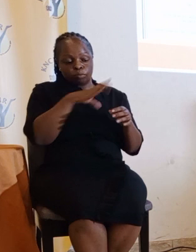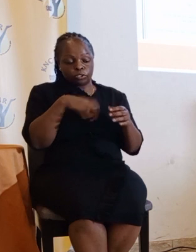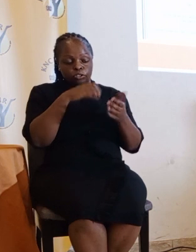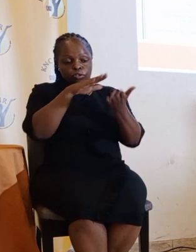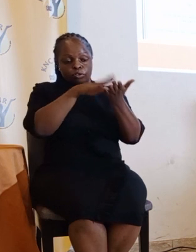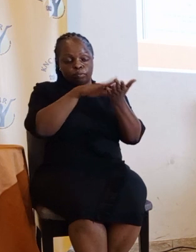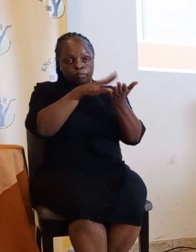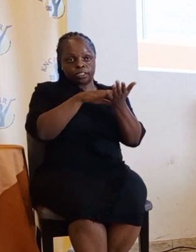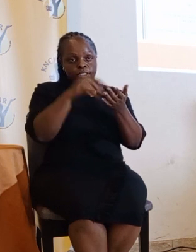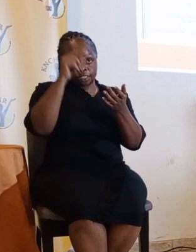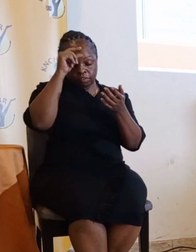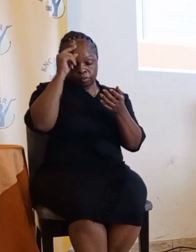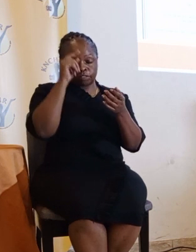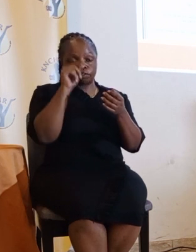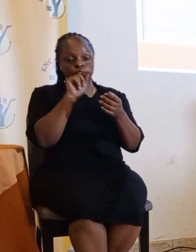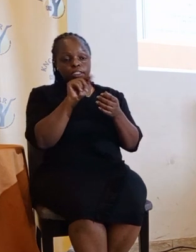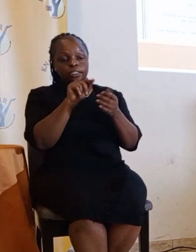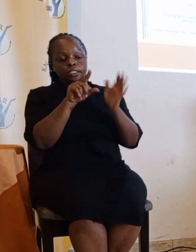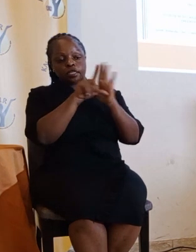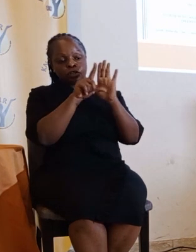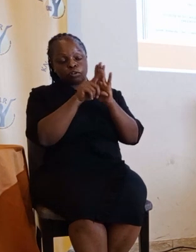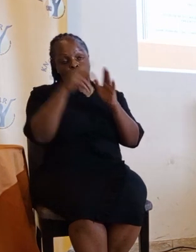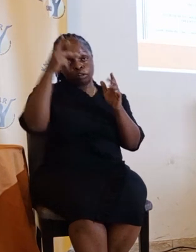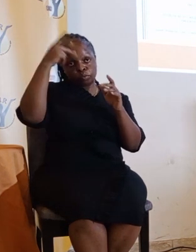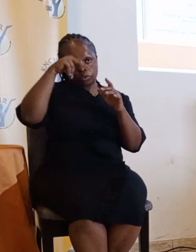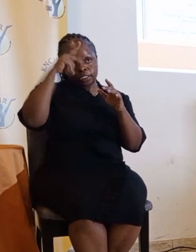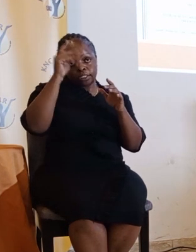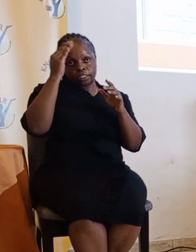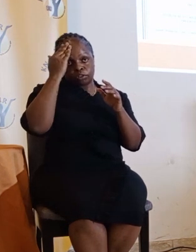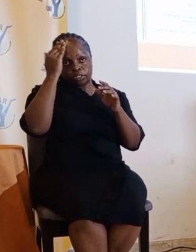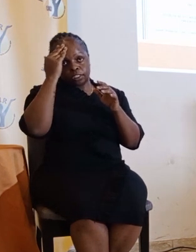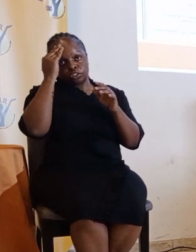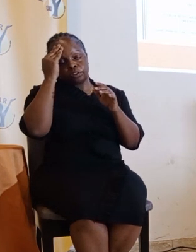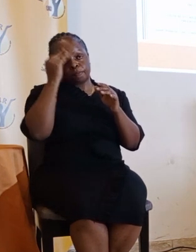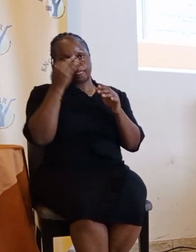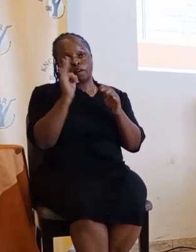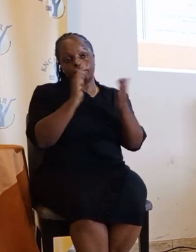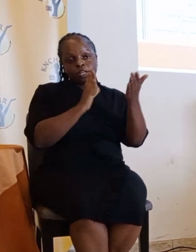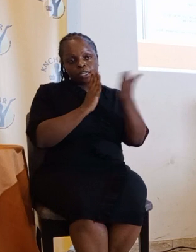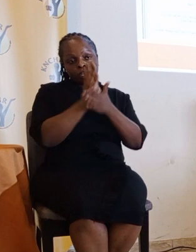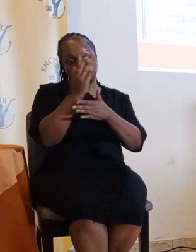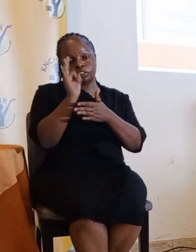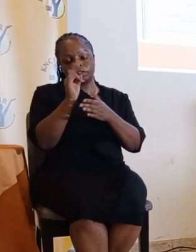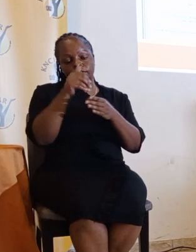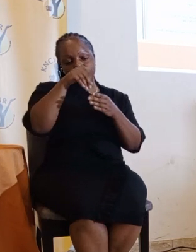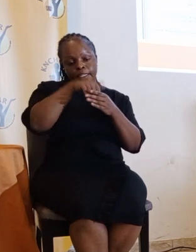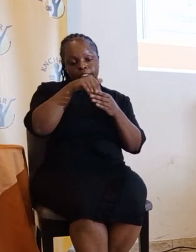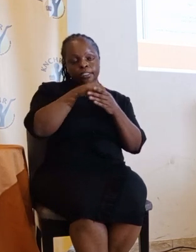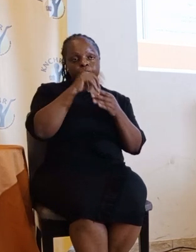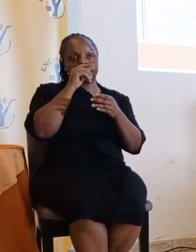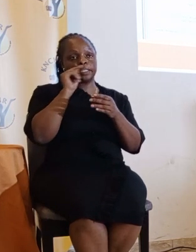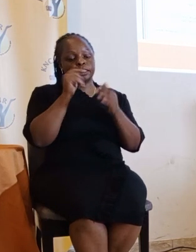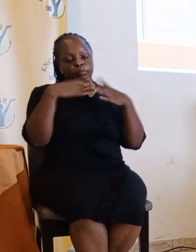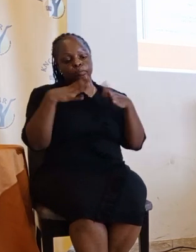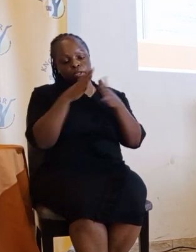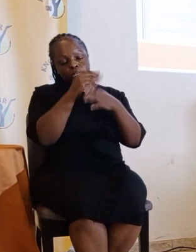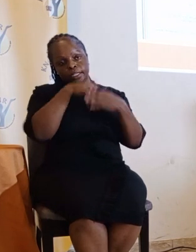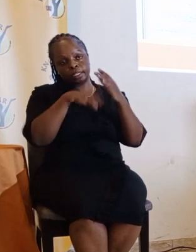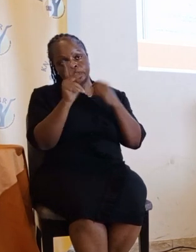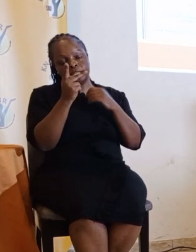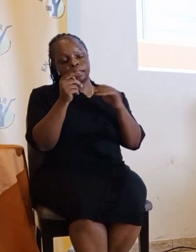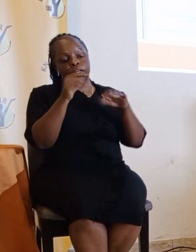commends the government for its legal and policy recognition of the rights of intersex persons in Kenya